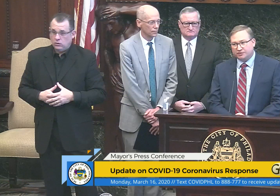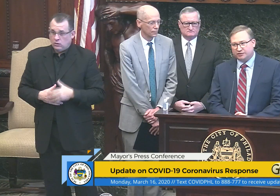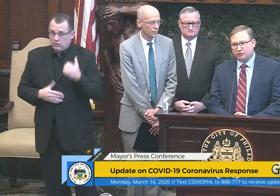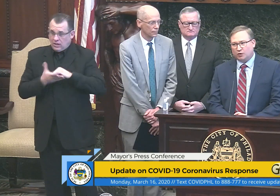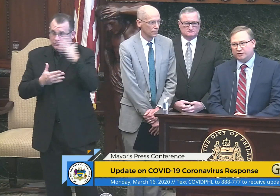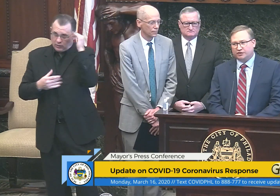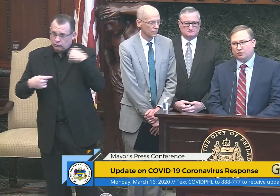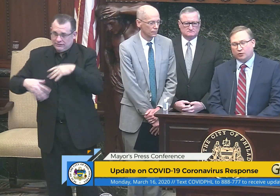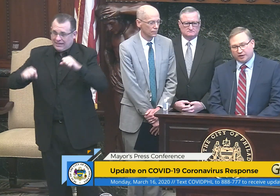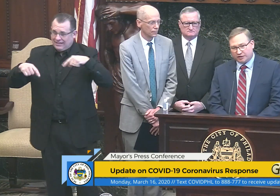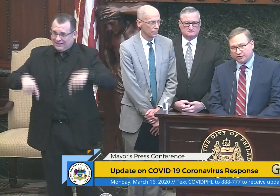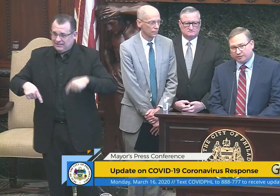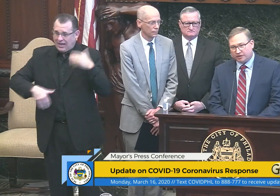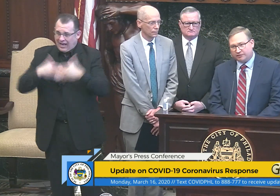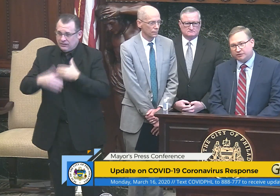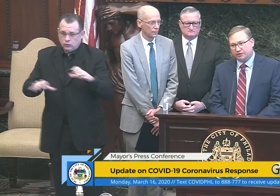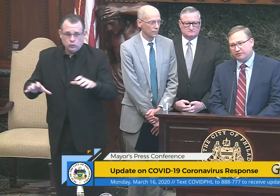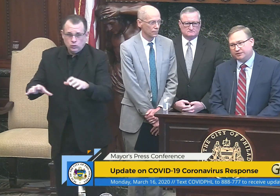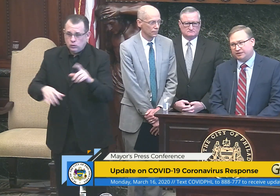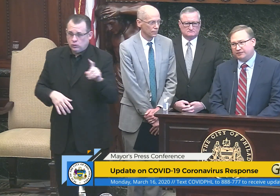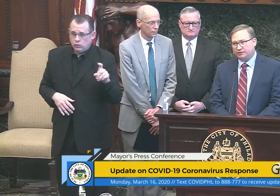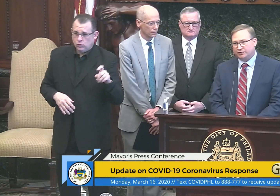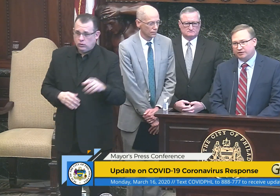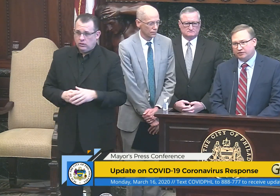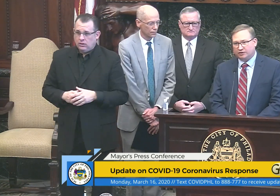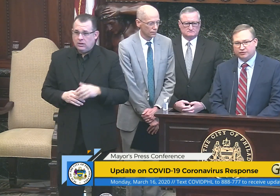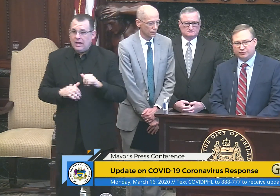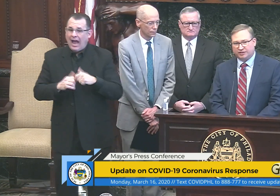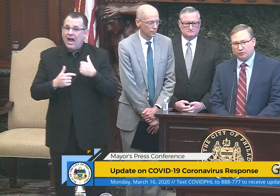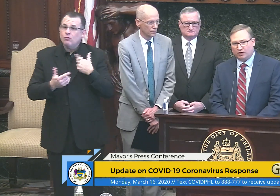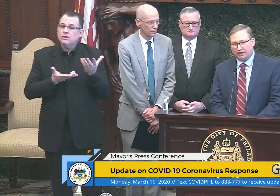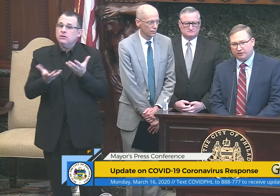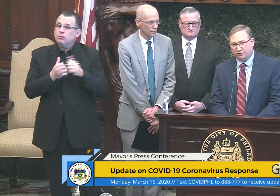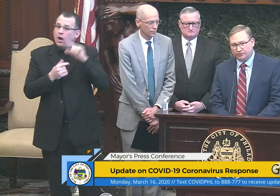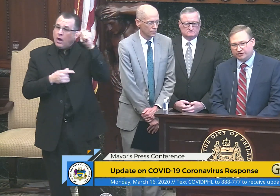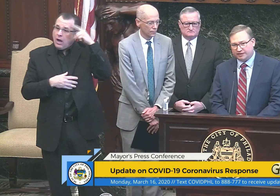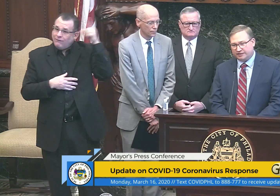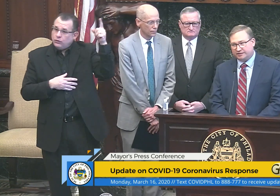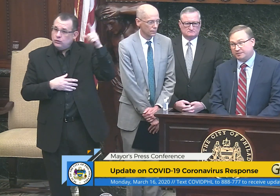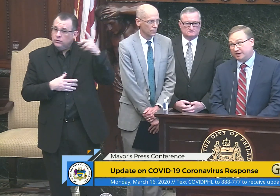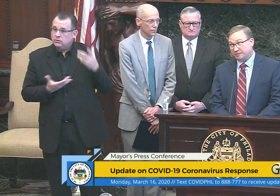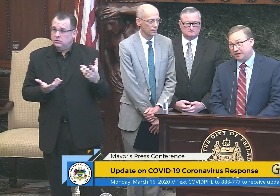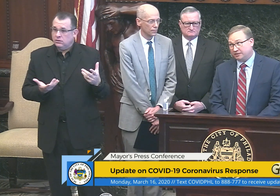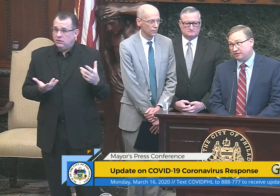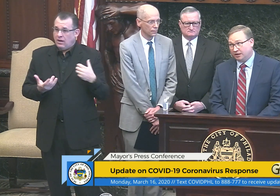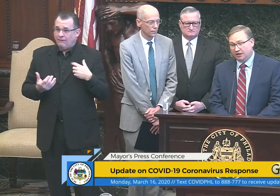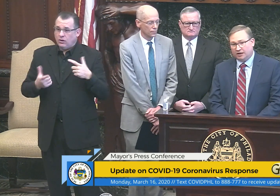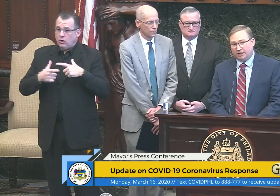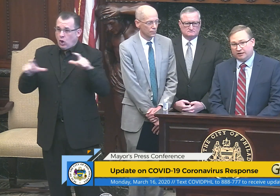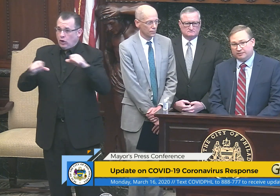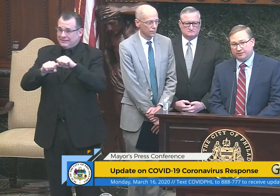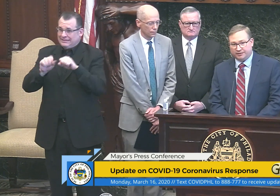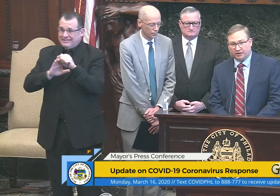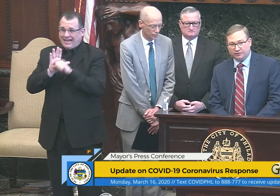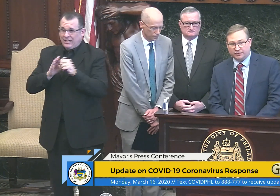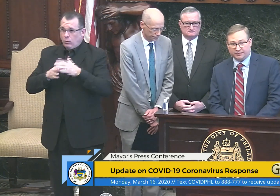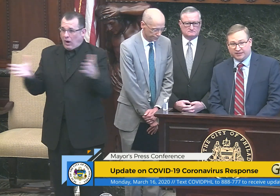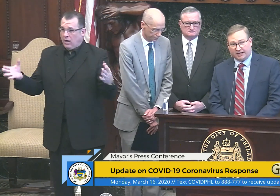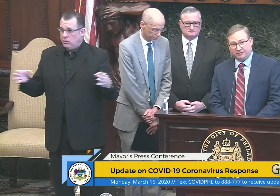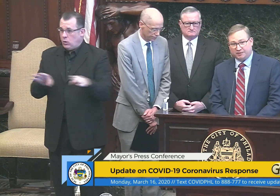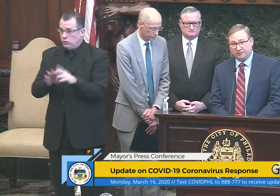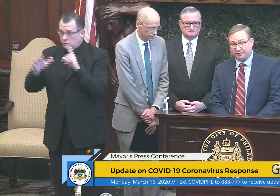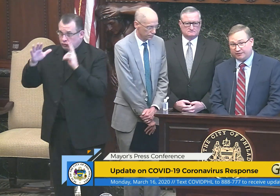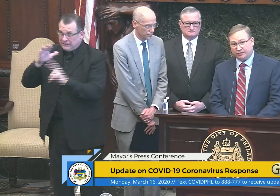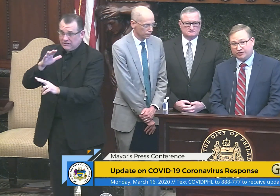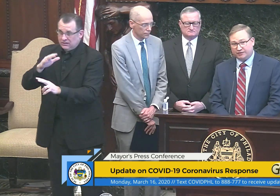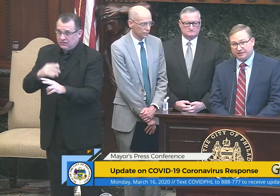The question is what is our coordination with the governor's office, and if there's a larger statewide closure that is expected. Our chief of